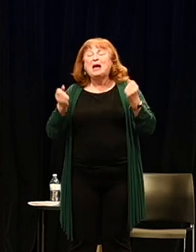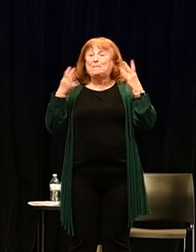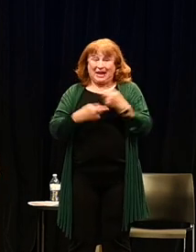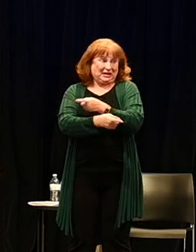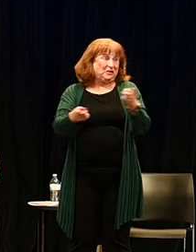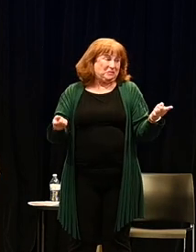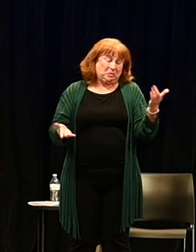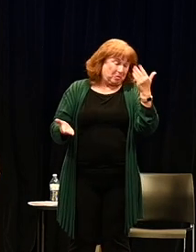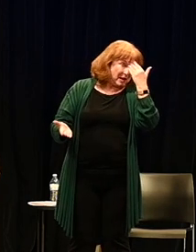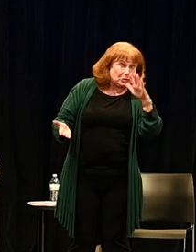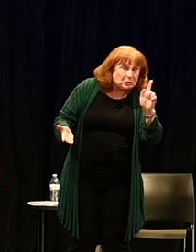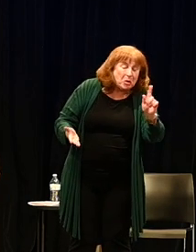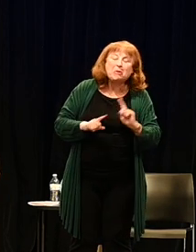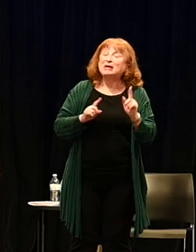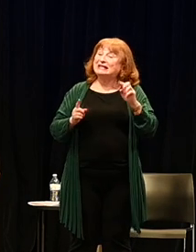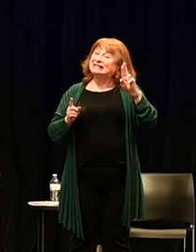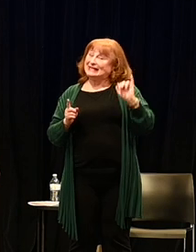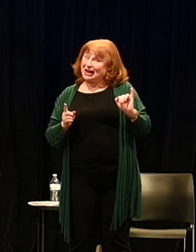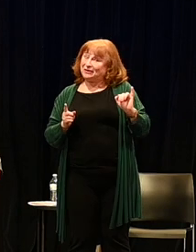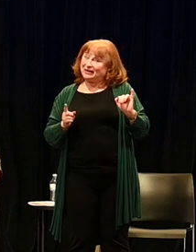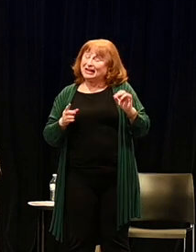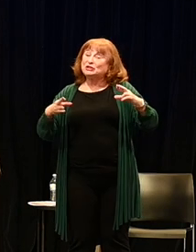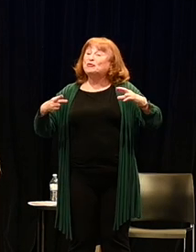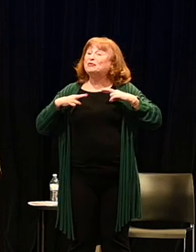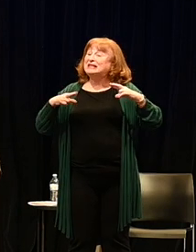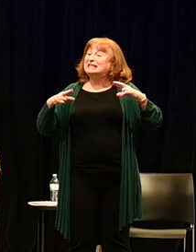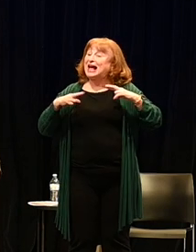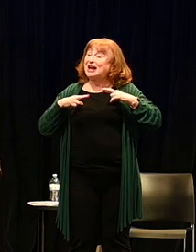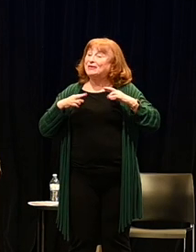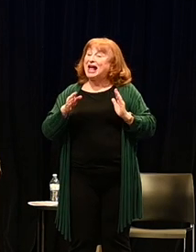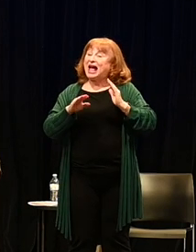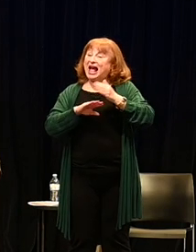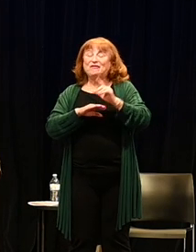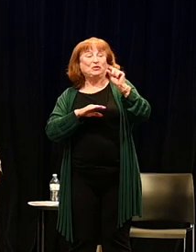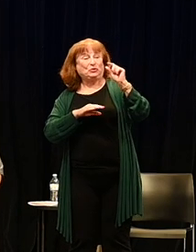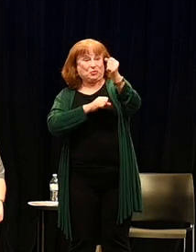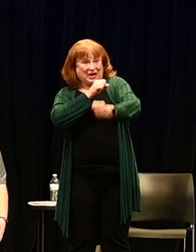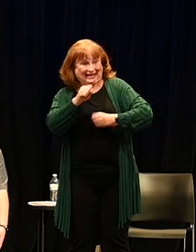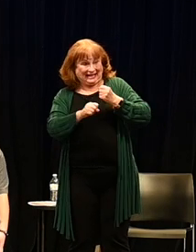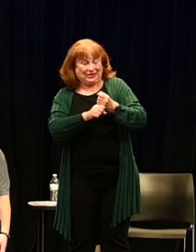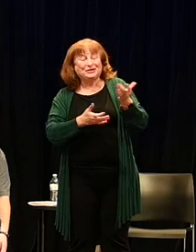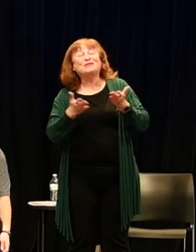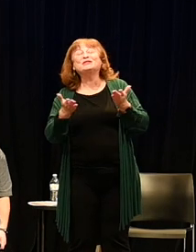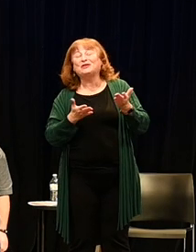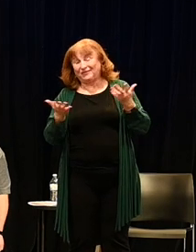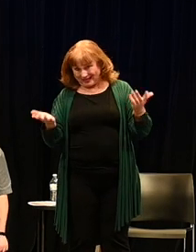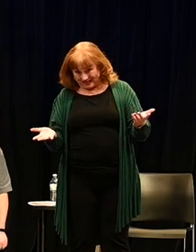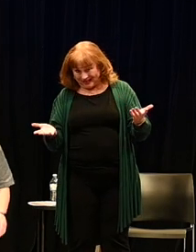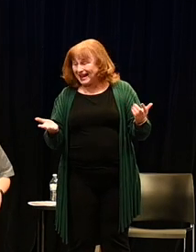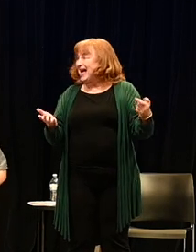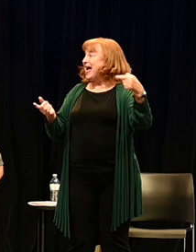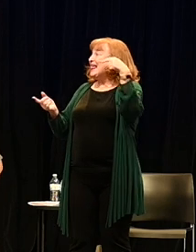many of you may not know this, but Terry is retiring after 20 years of service.